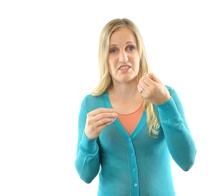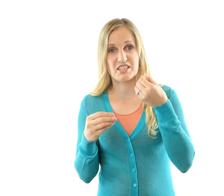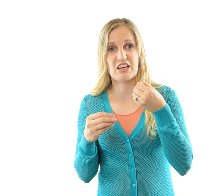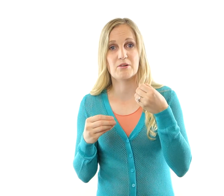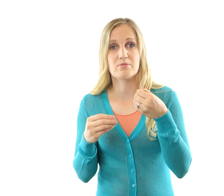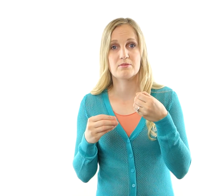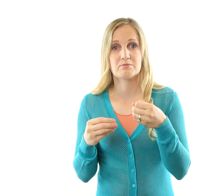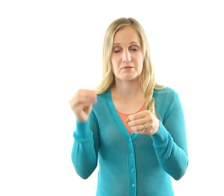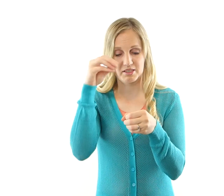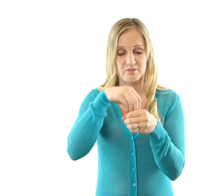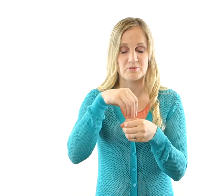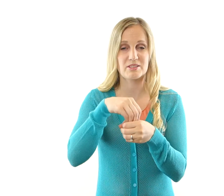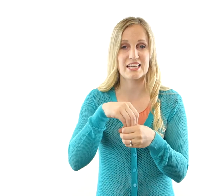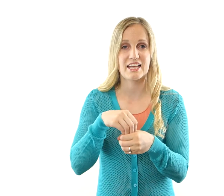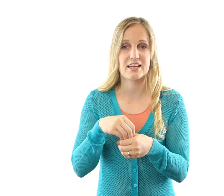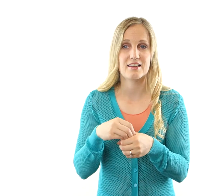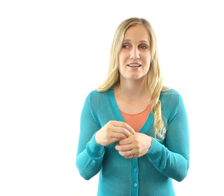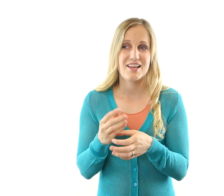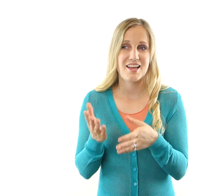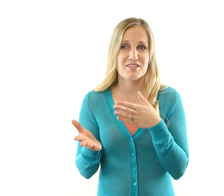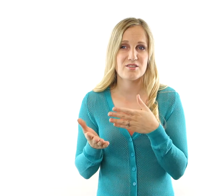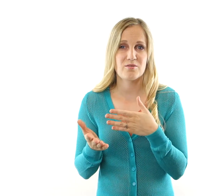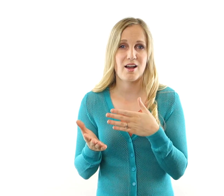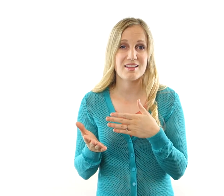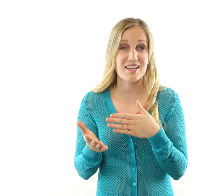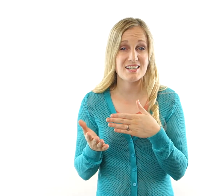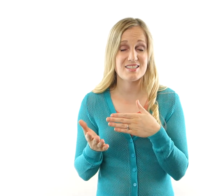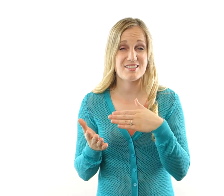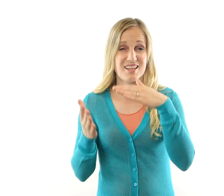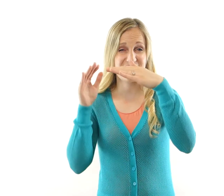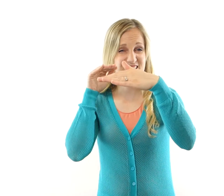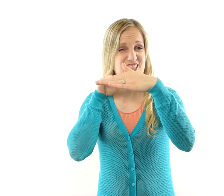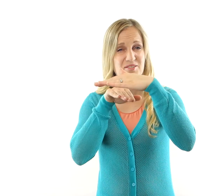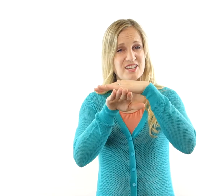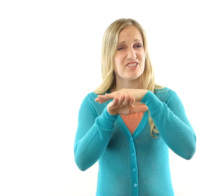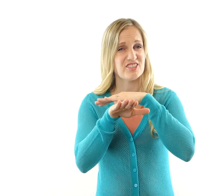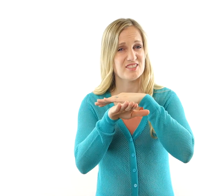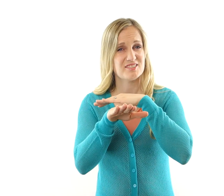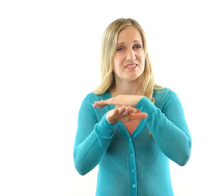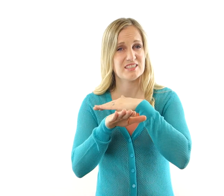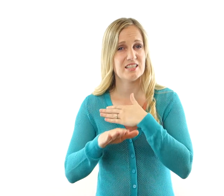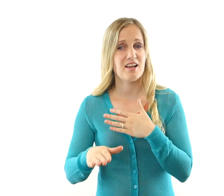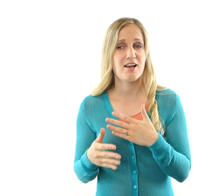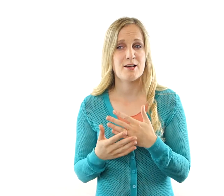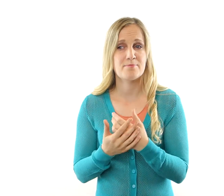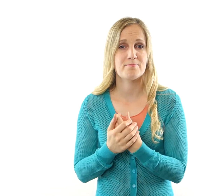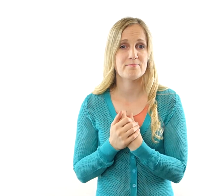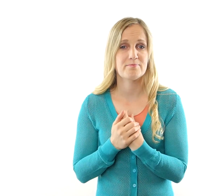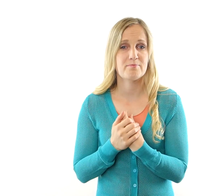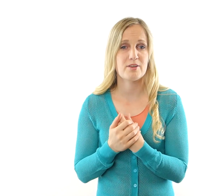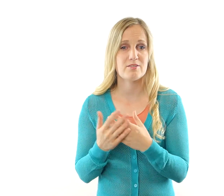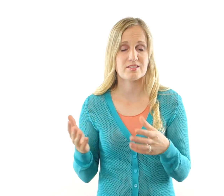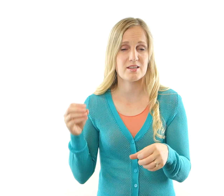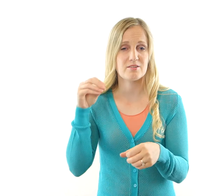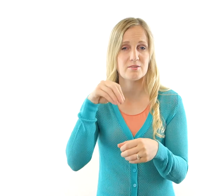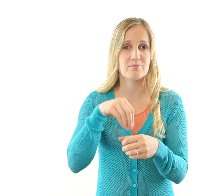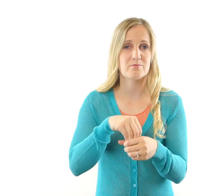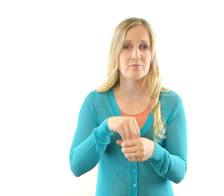this cup. It's really in. And so I like to do enter. But you can sign,